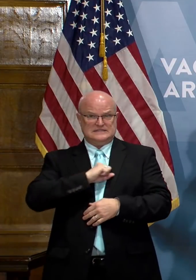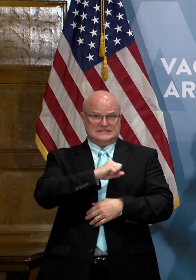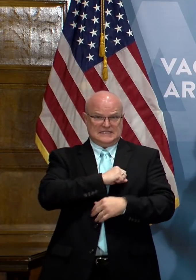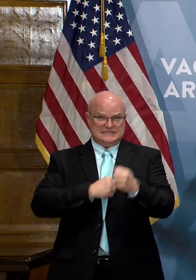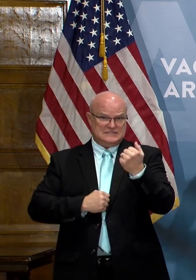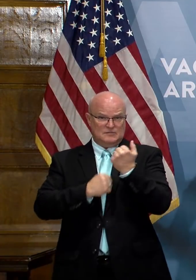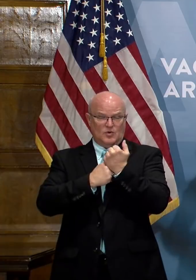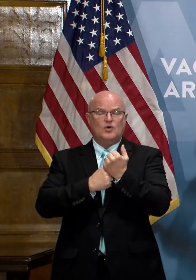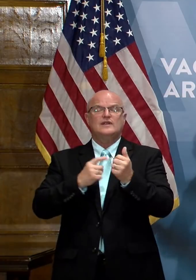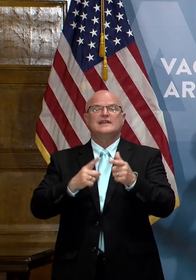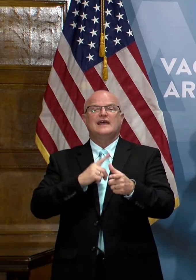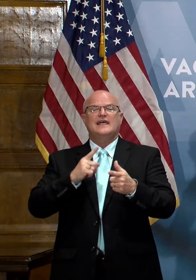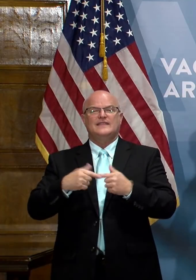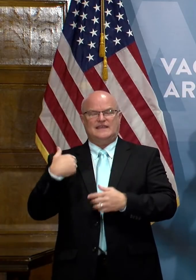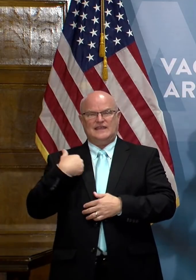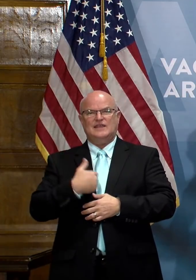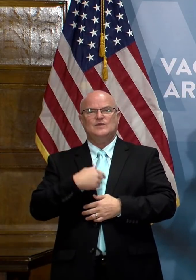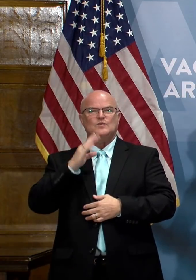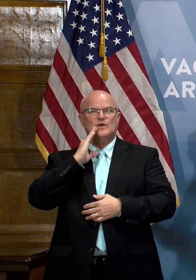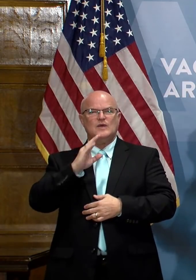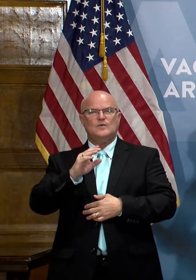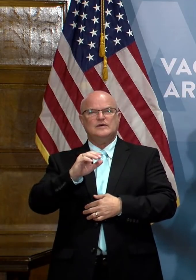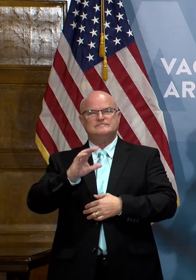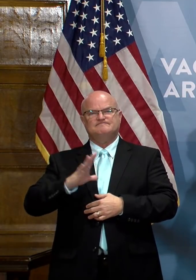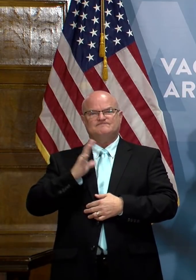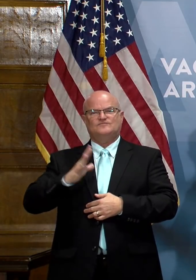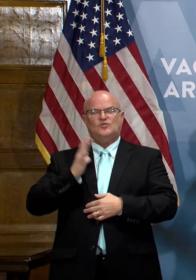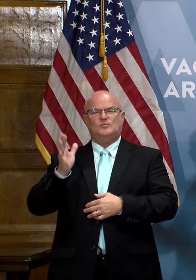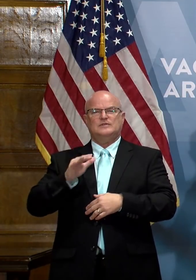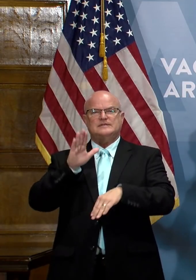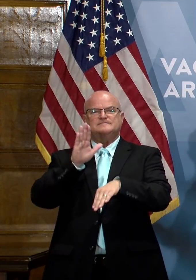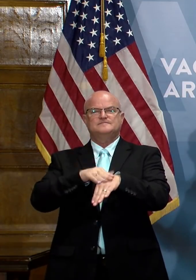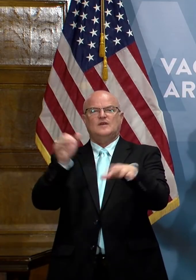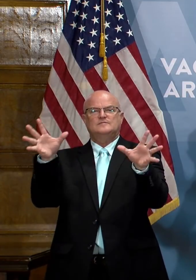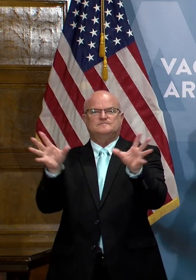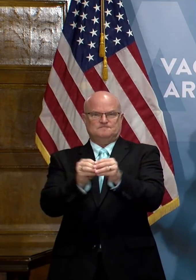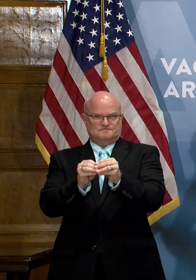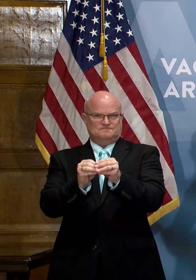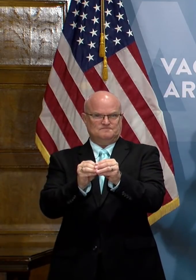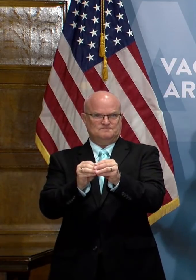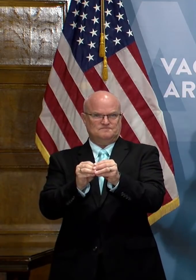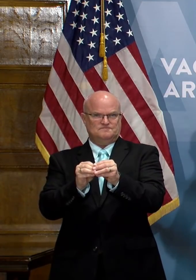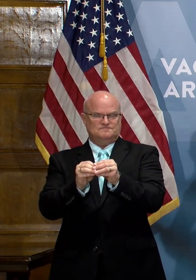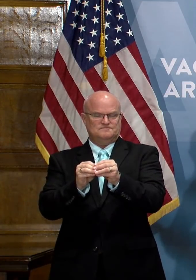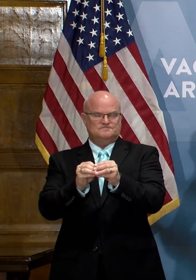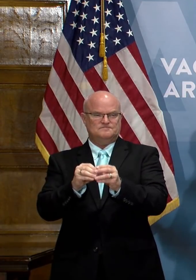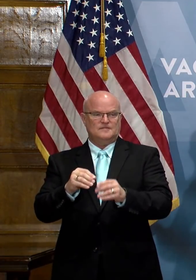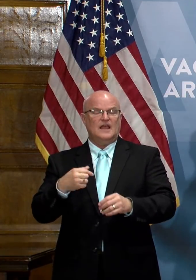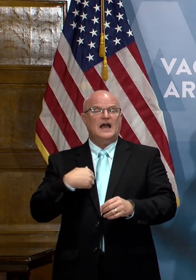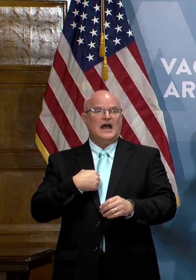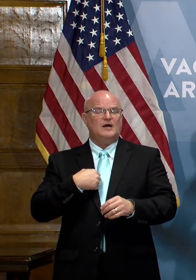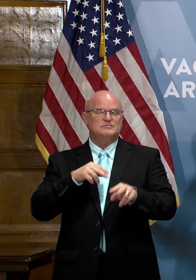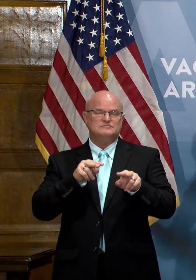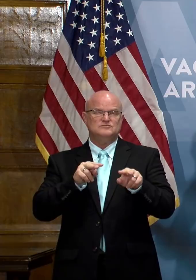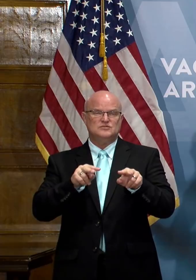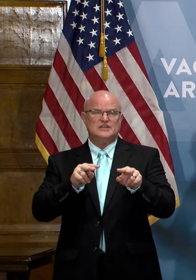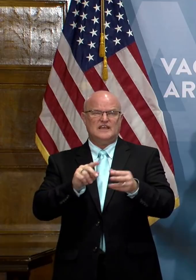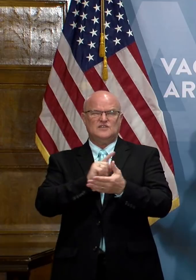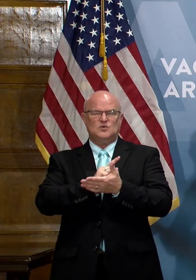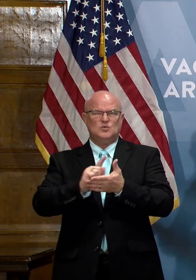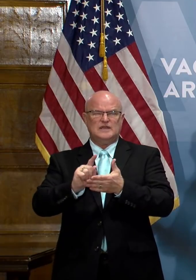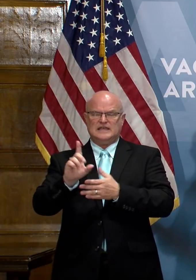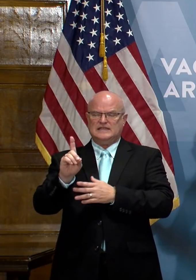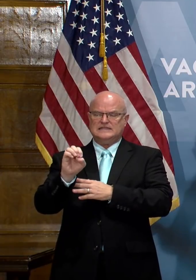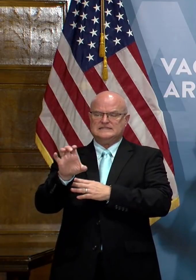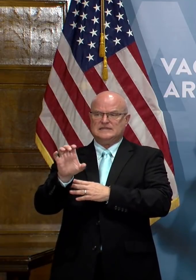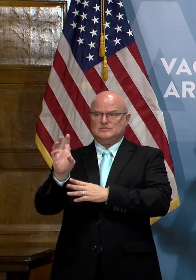that, then I will formally call the session, which I would be looking at the week of